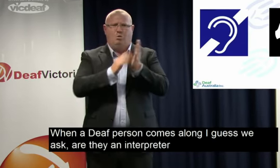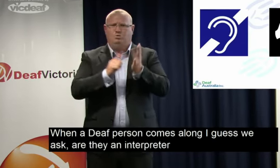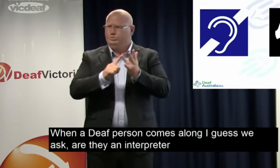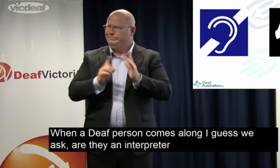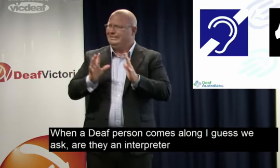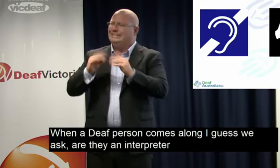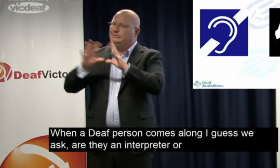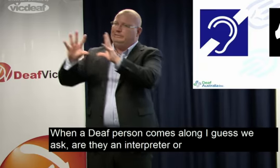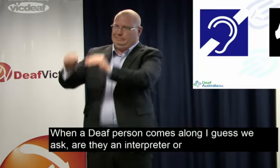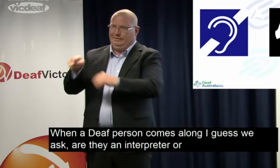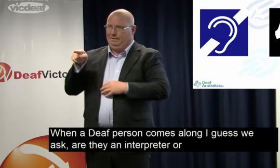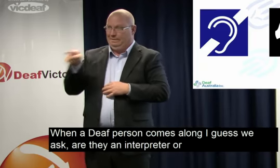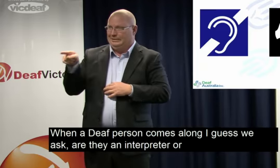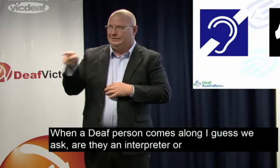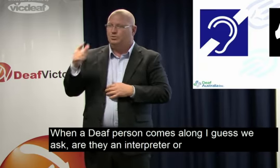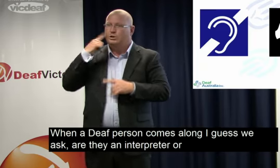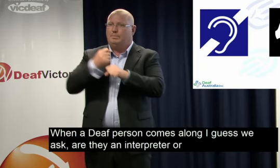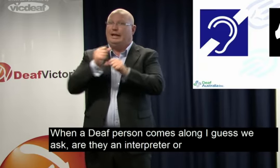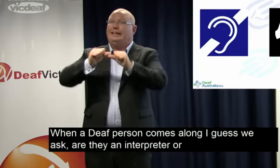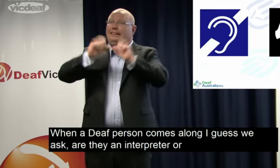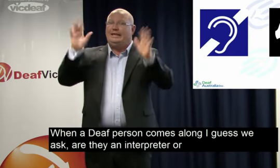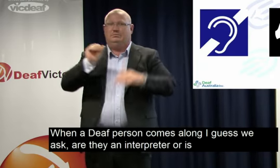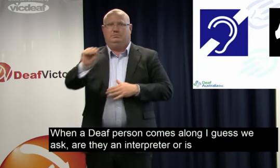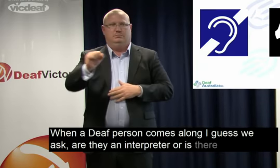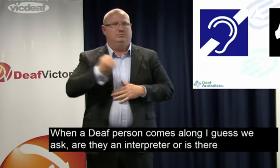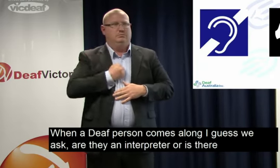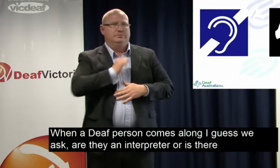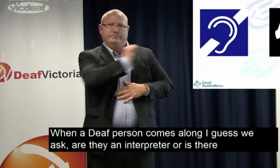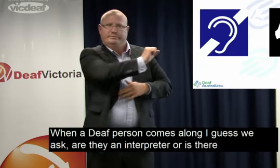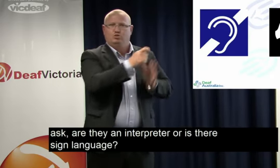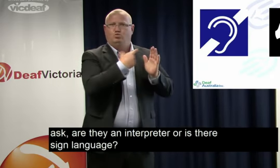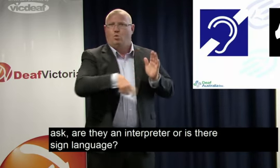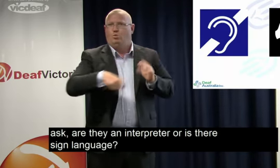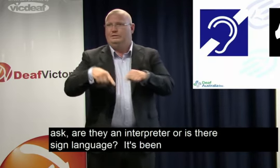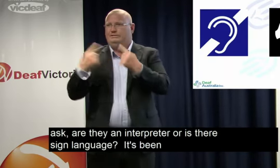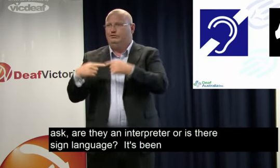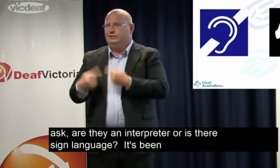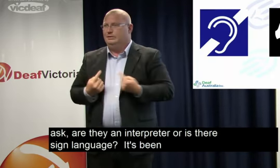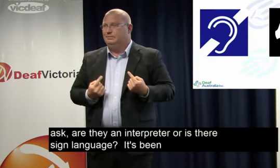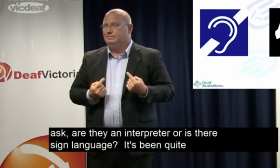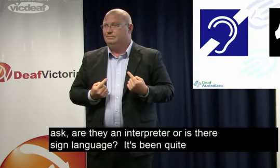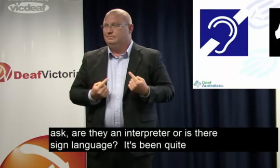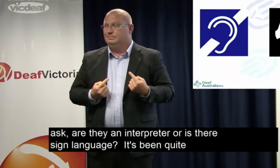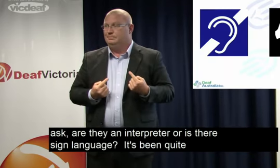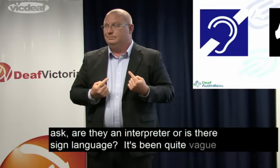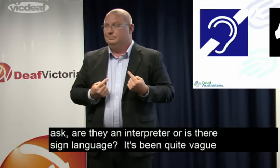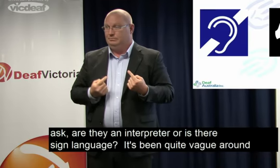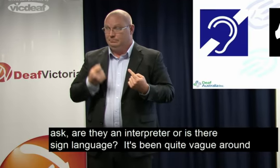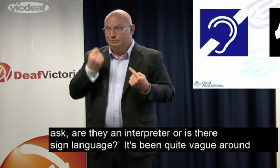vague around how we could resolve those issues, and just wanting to clarify for deaf individuals what our roles are and how it